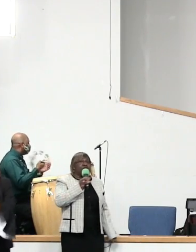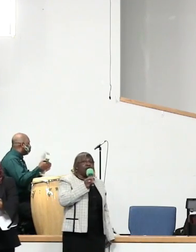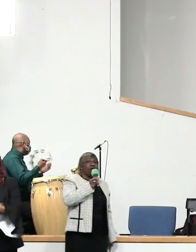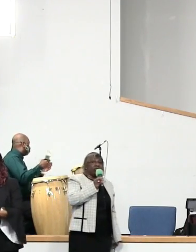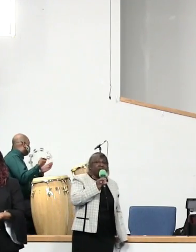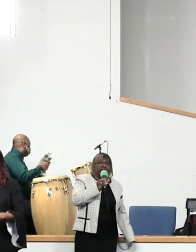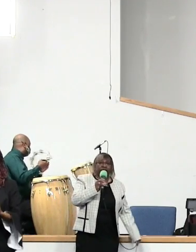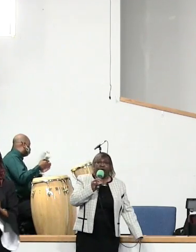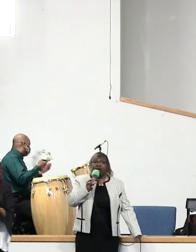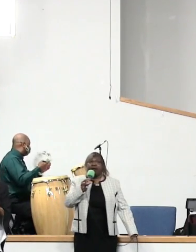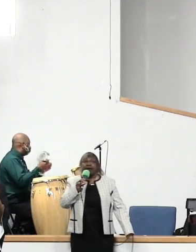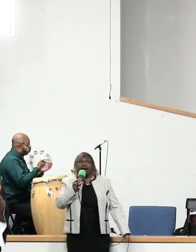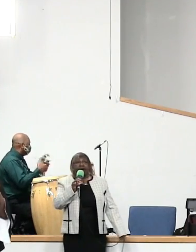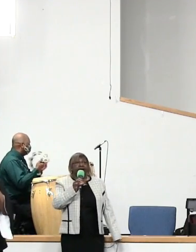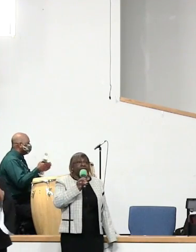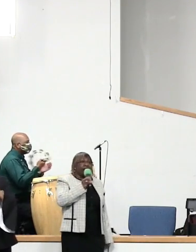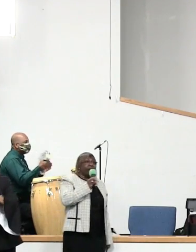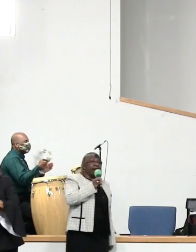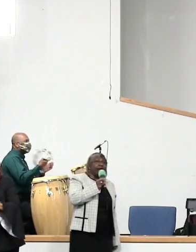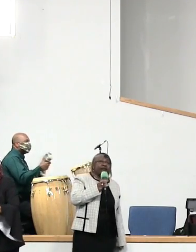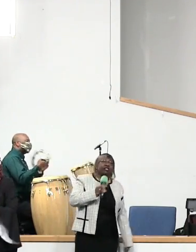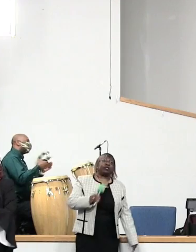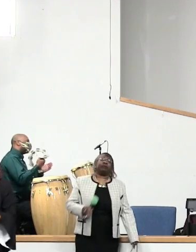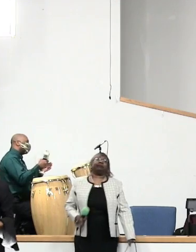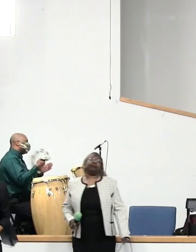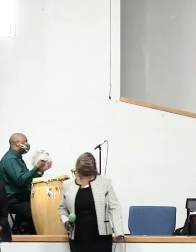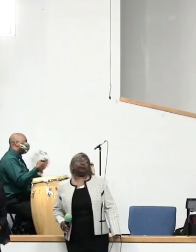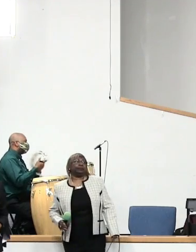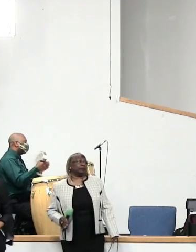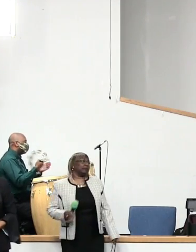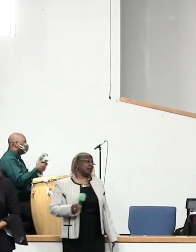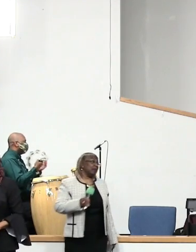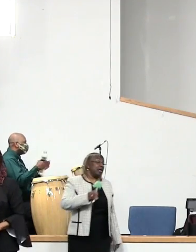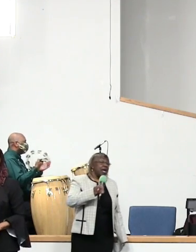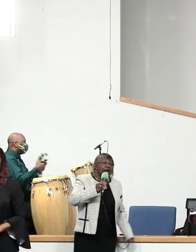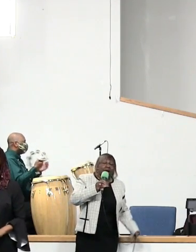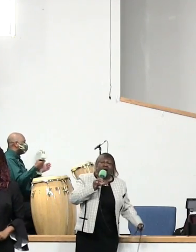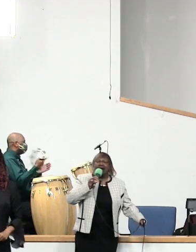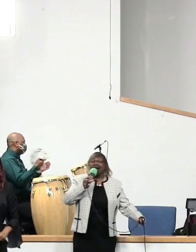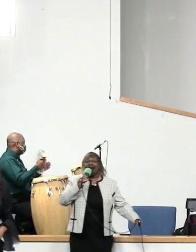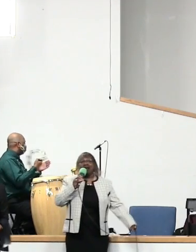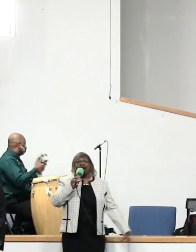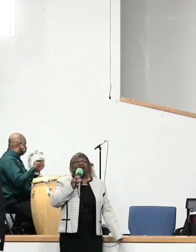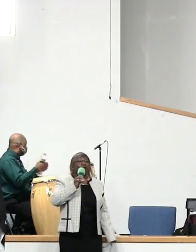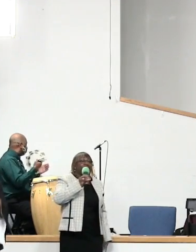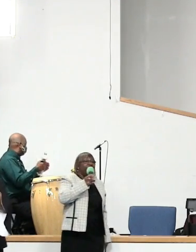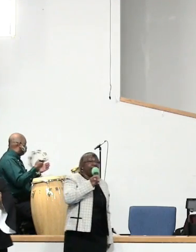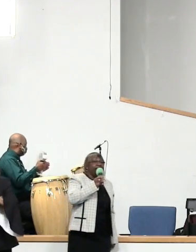He calls me friend over and over.